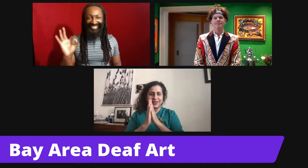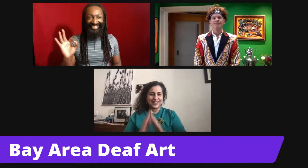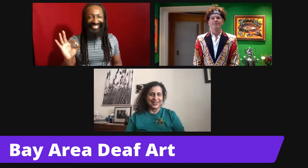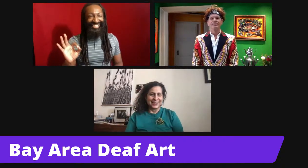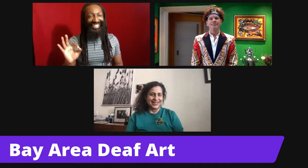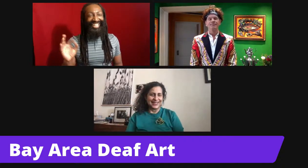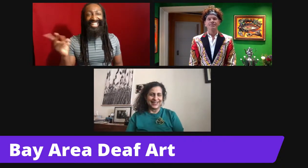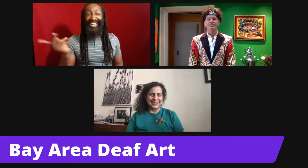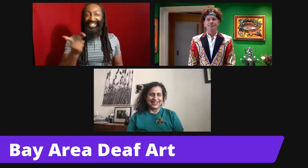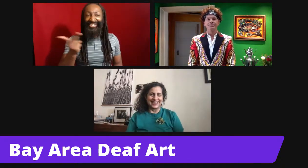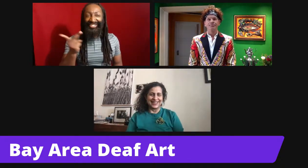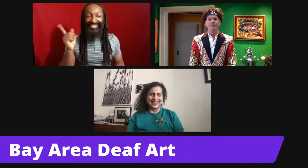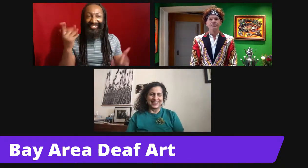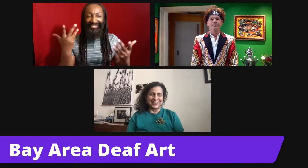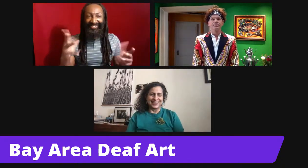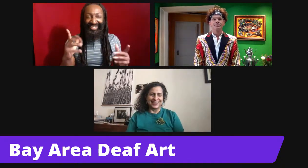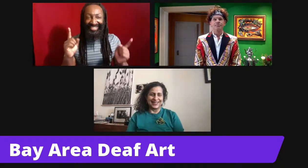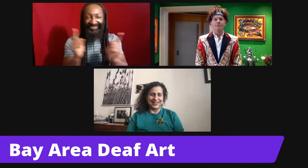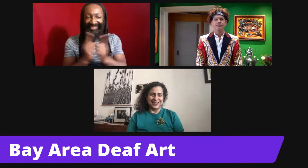Hi, Antoine.